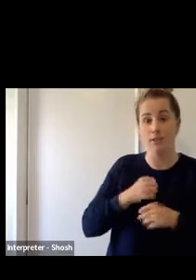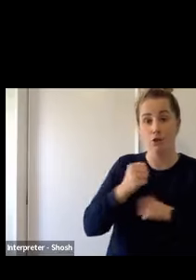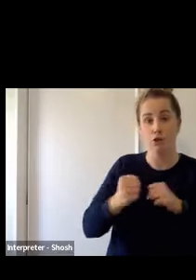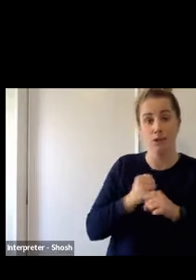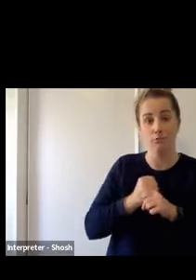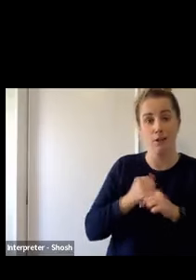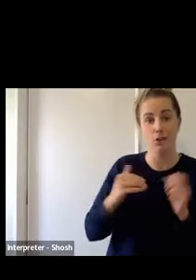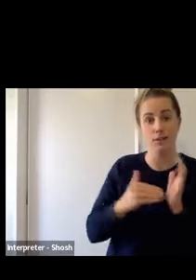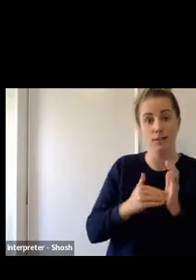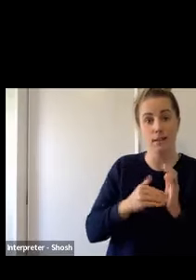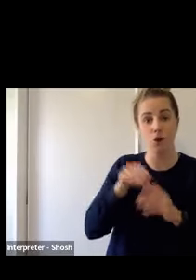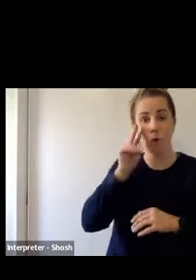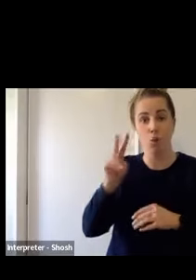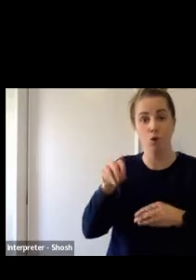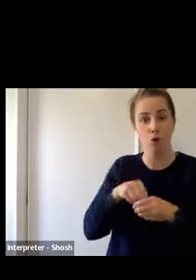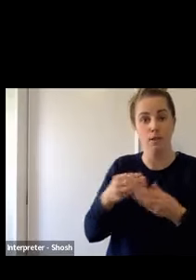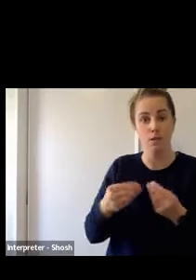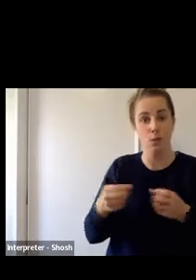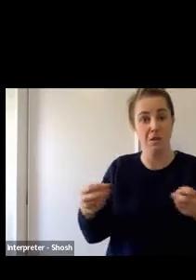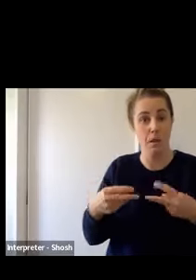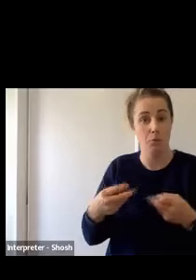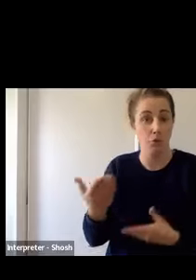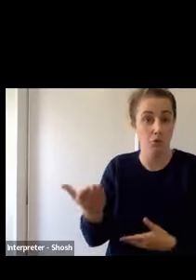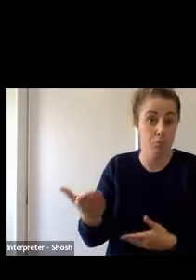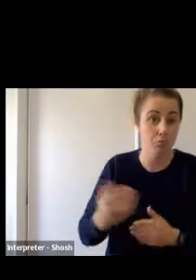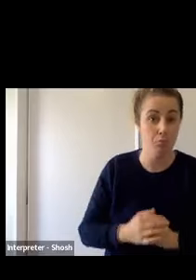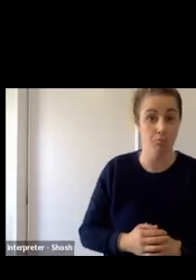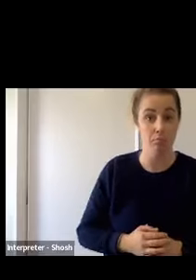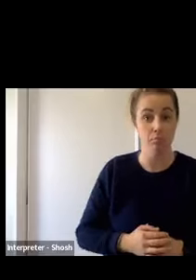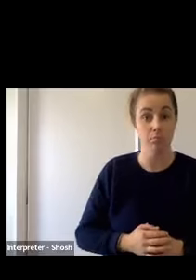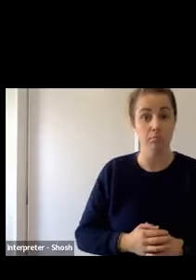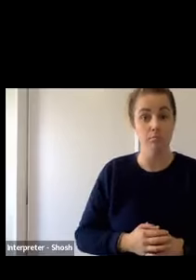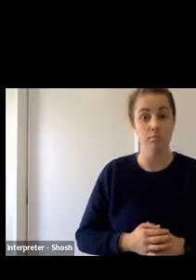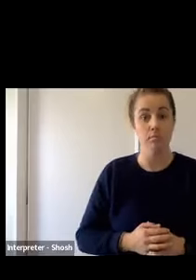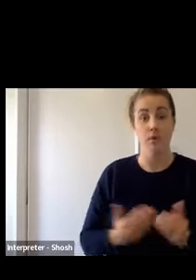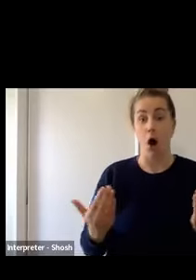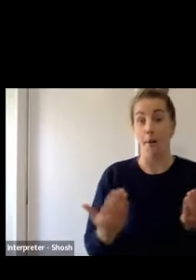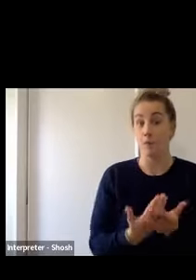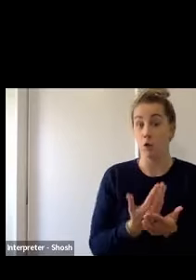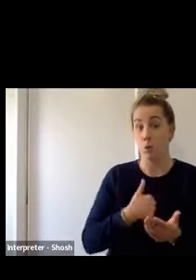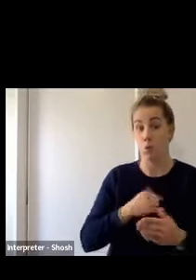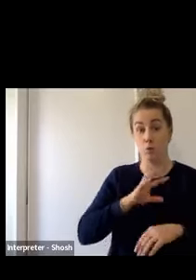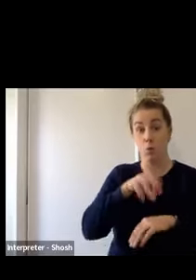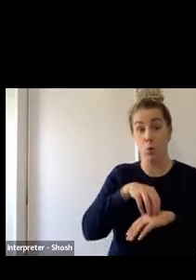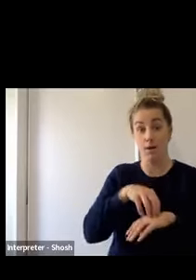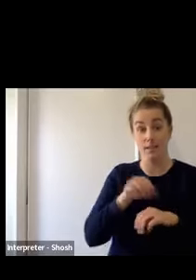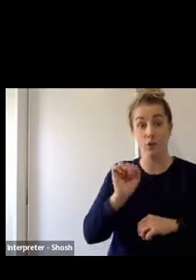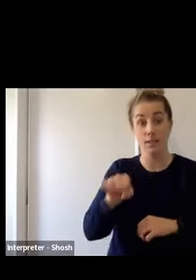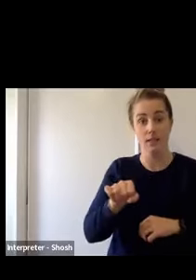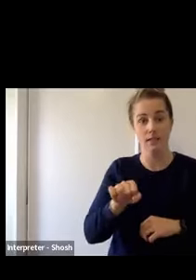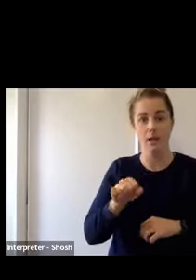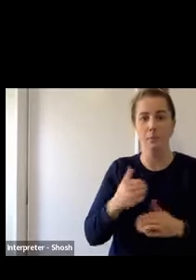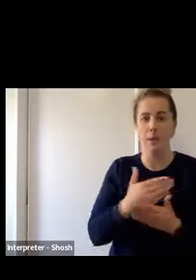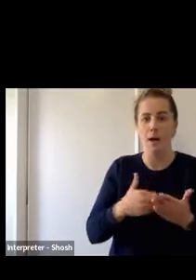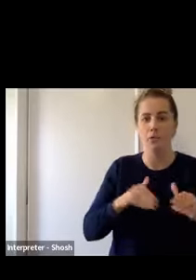watch content with captions on. While I'm new to the organisation, part of my